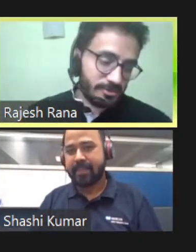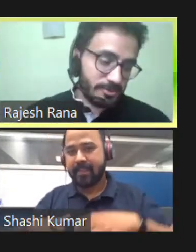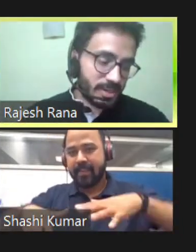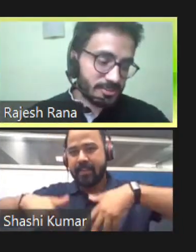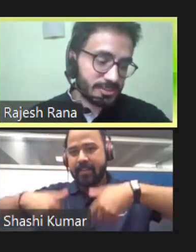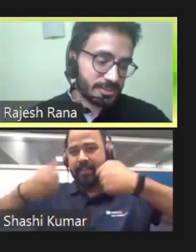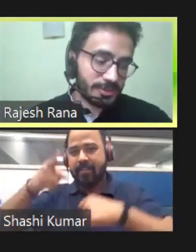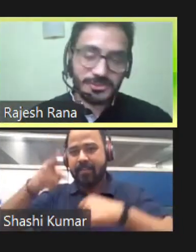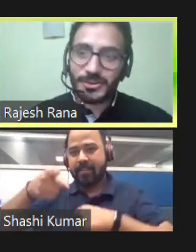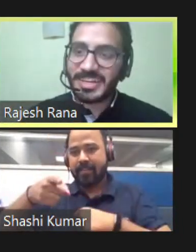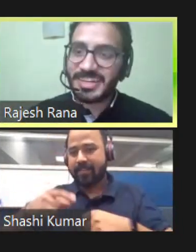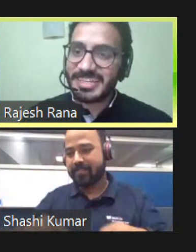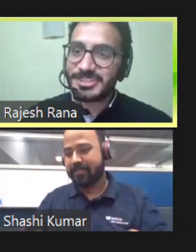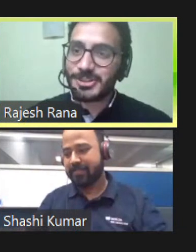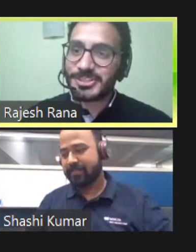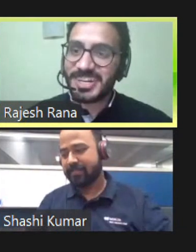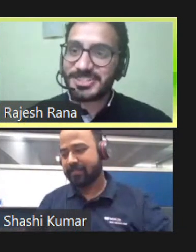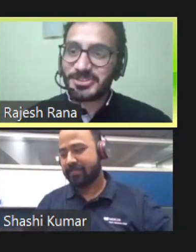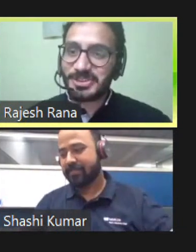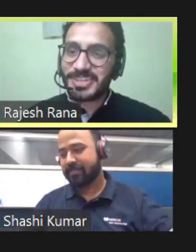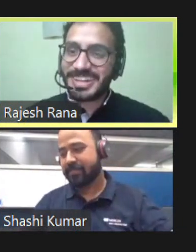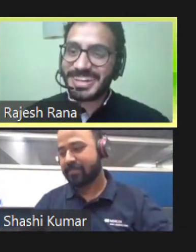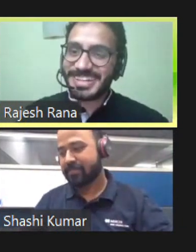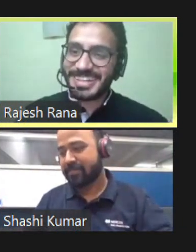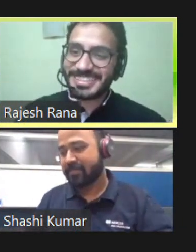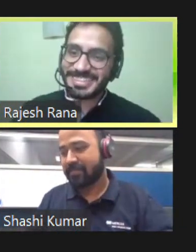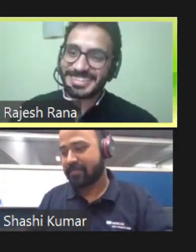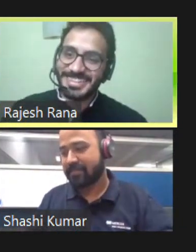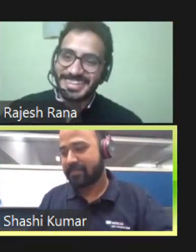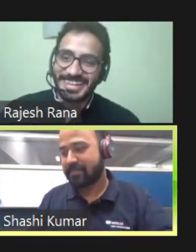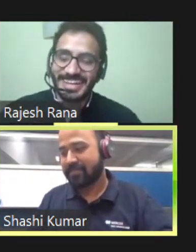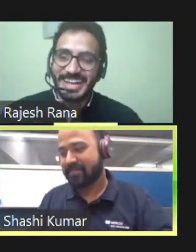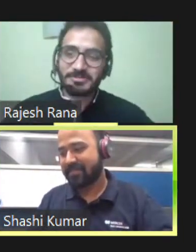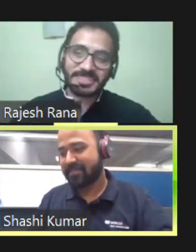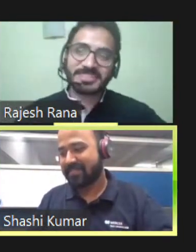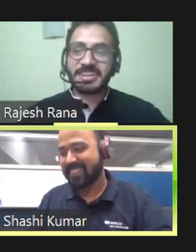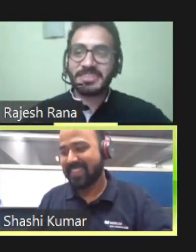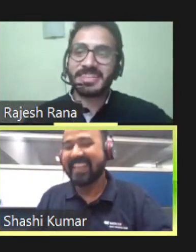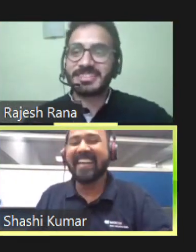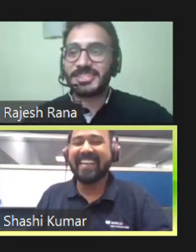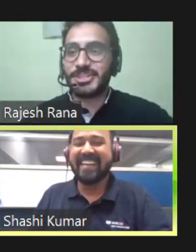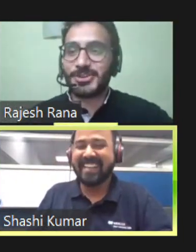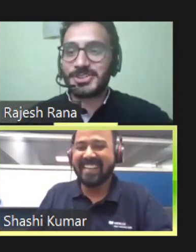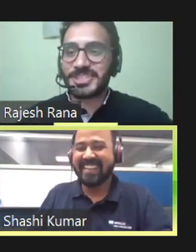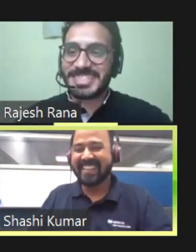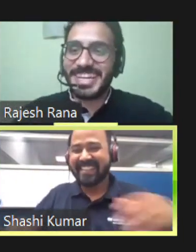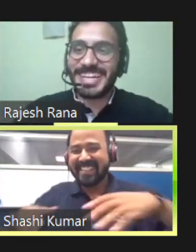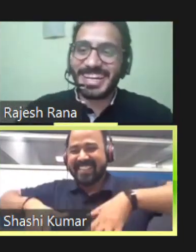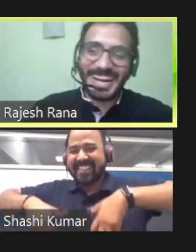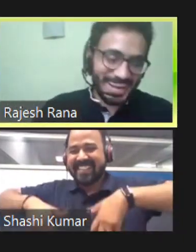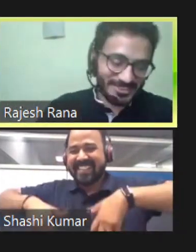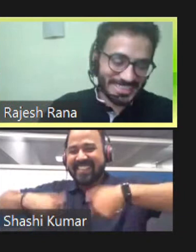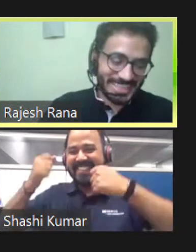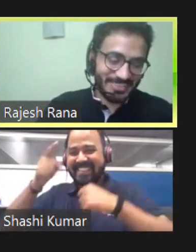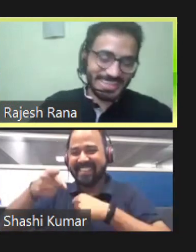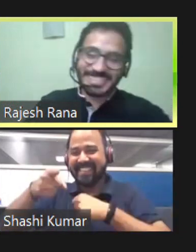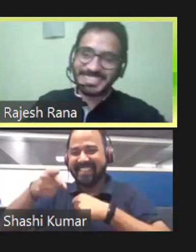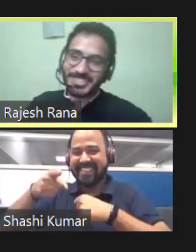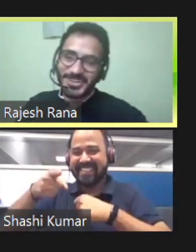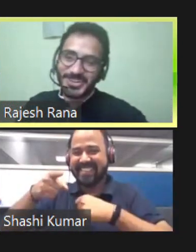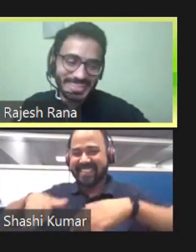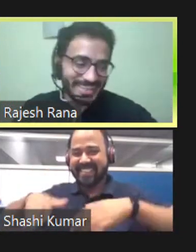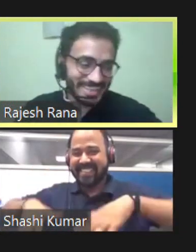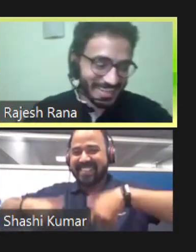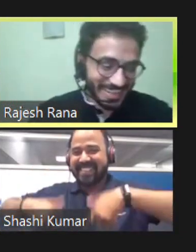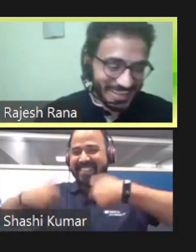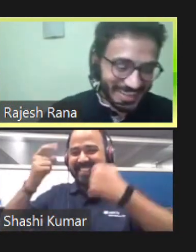So the Rudransh is your choice. It's your chance to give the correct answer. I'm just giving cheat code, Shashi. I'm just giving the